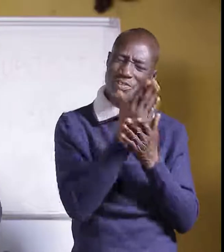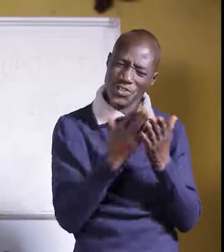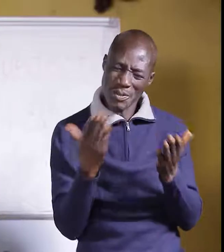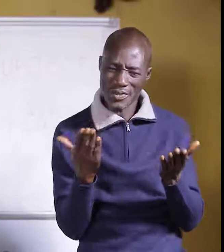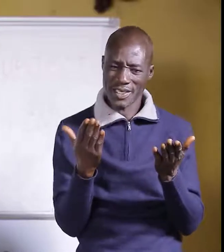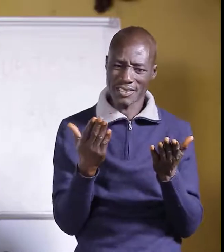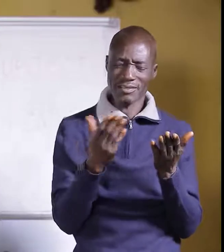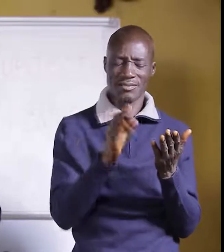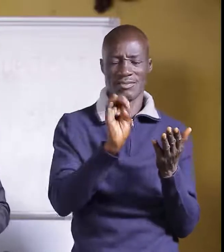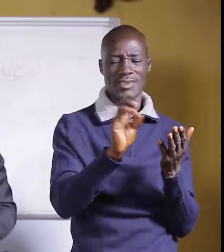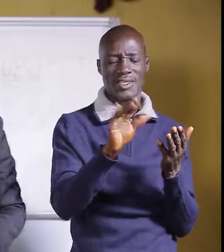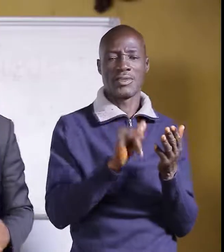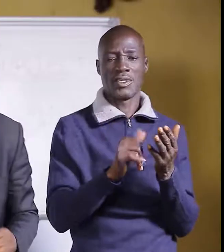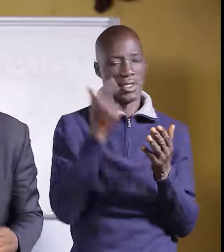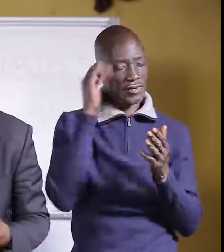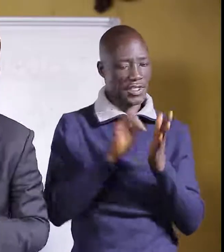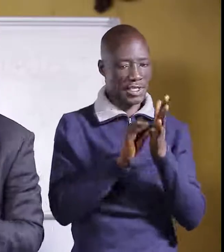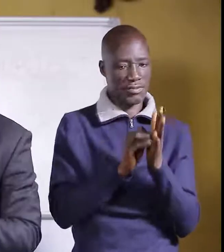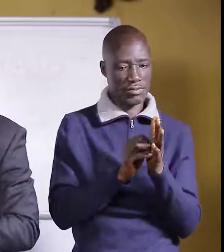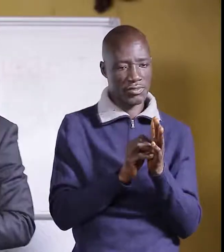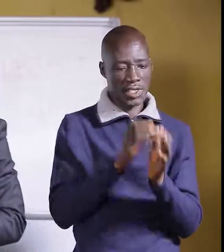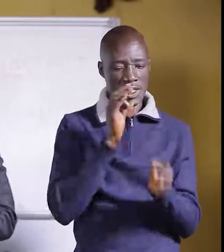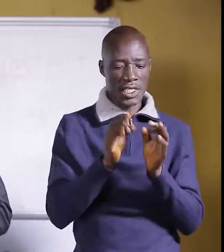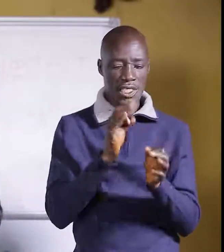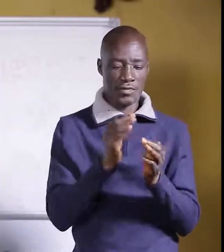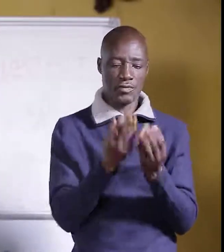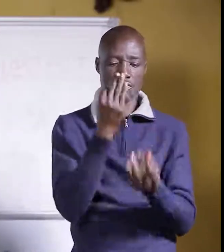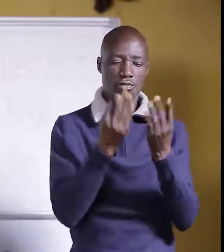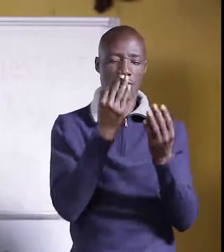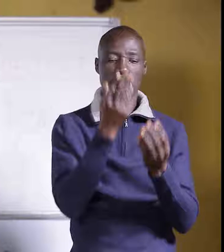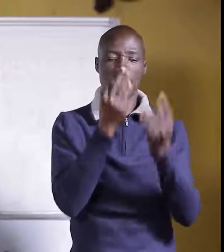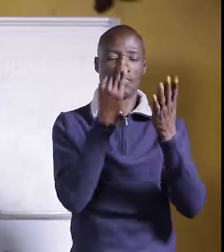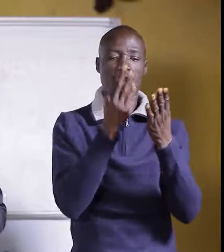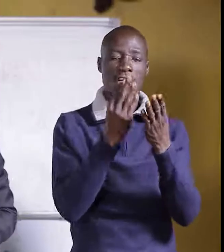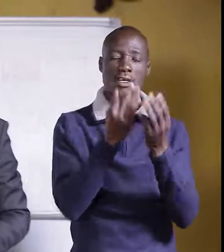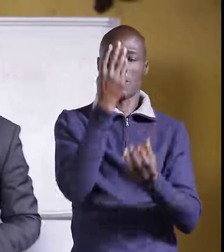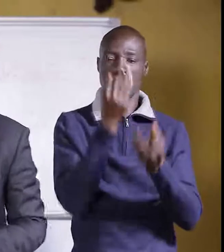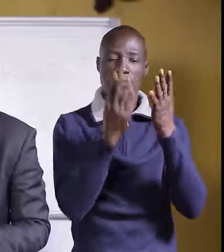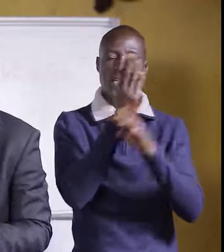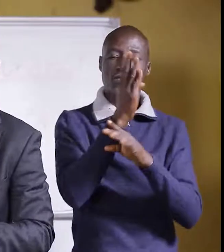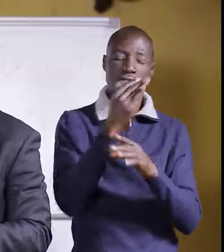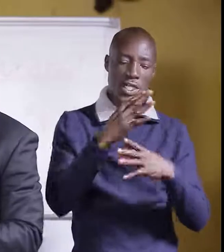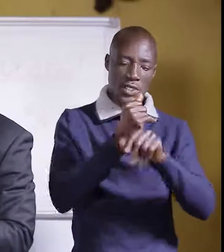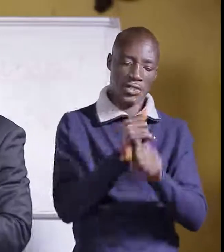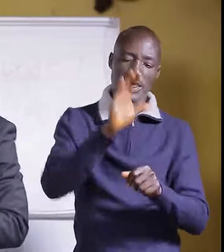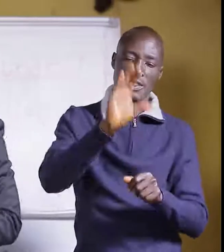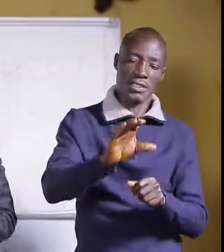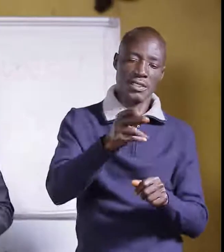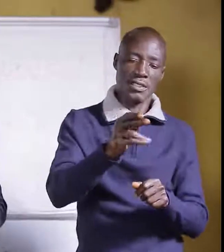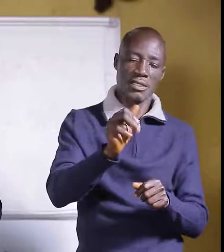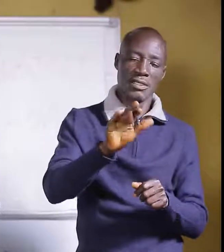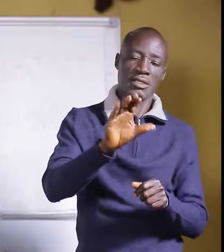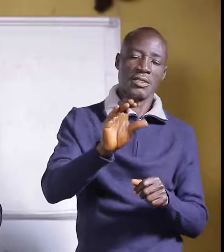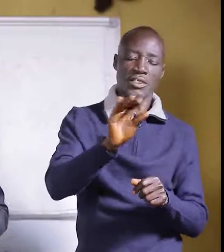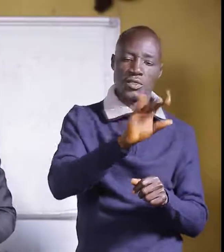element. I'll give you, for instance, when you burn wood, you get charcoal. When you burn bones, you get